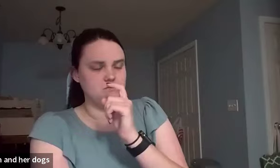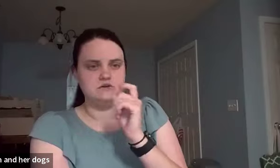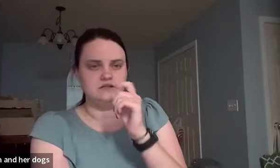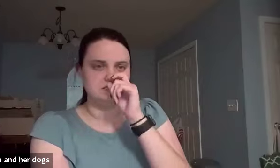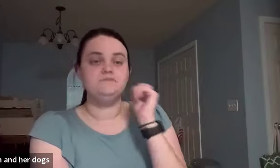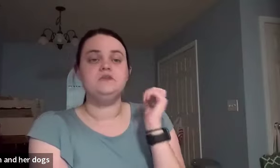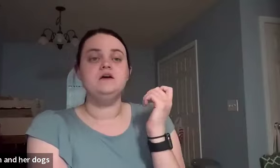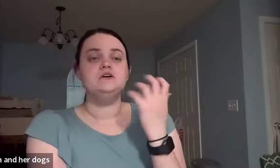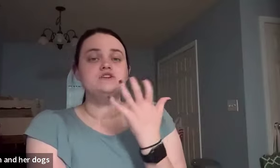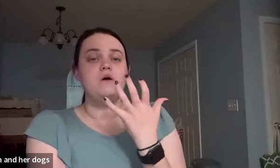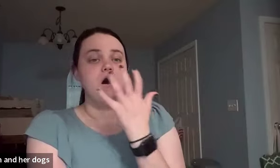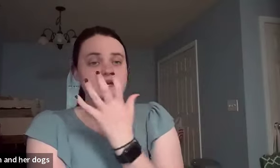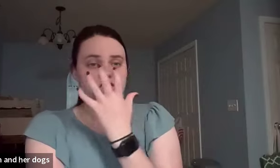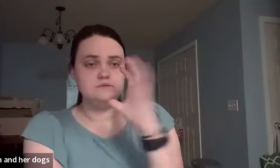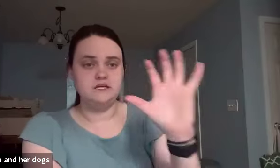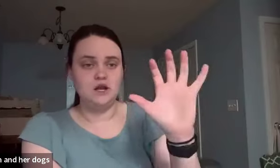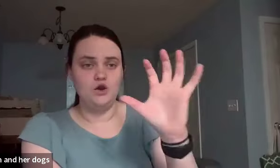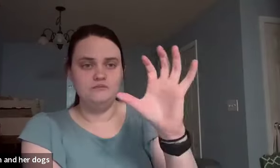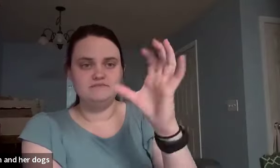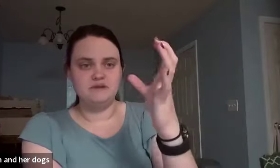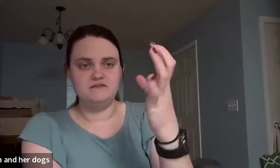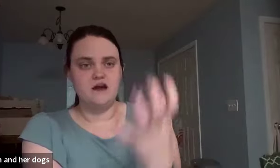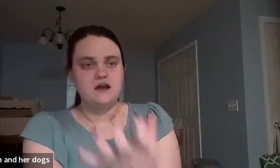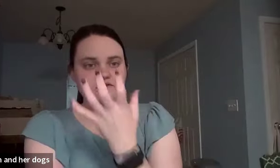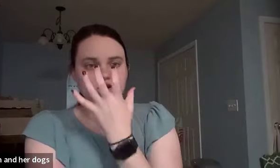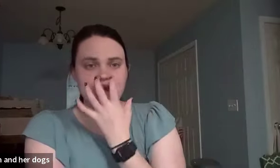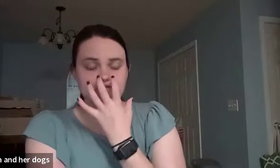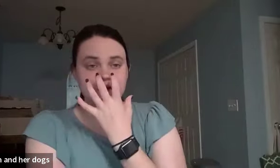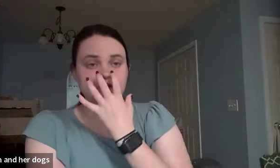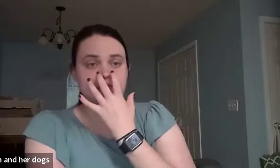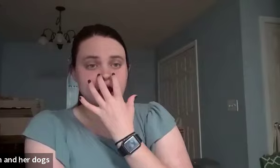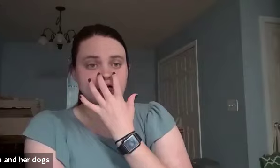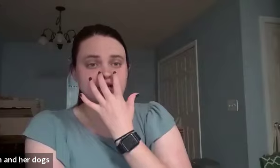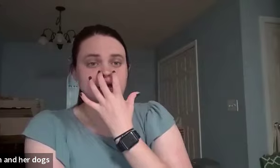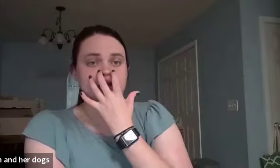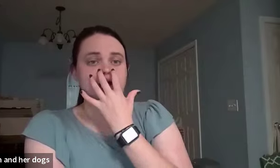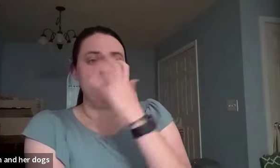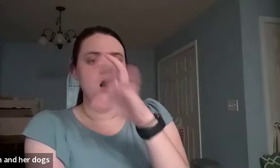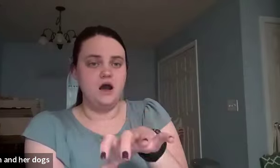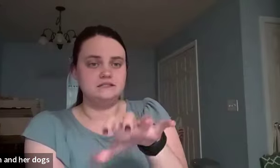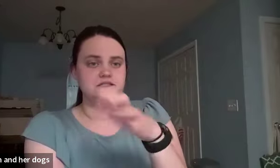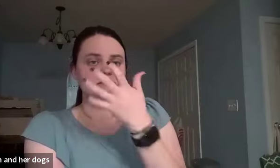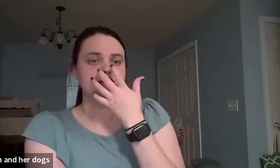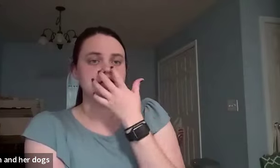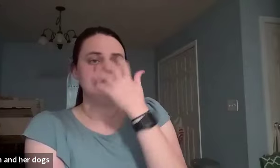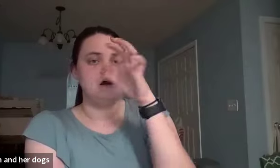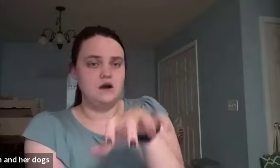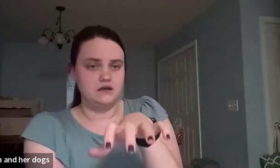food. Goodness. So hot is going to be an open bent 5. You're going to have it in front of your mouth and go hot,